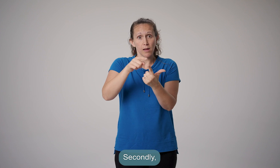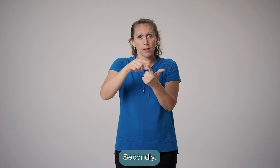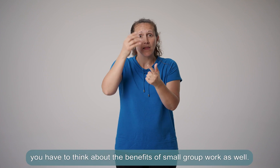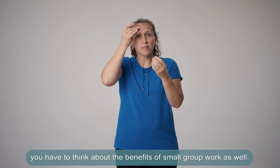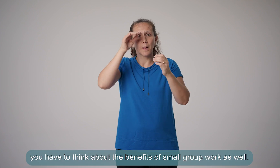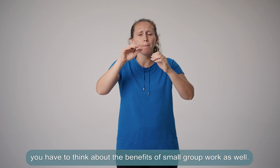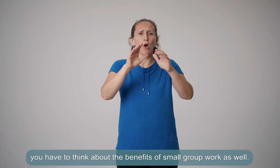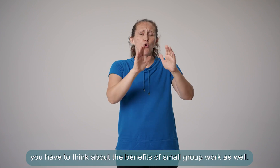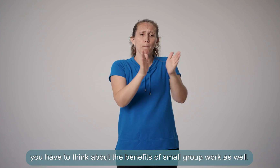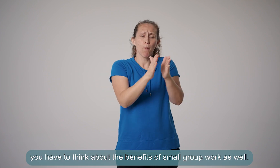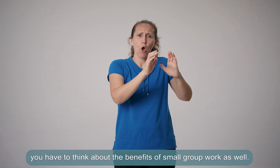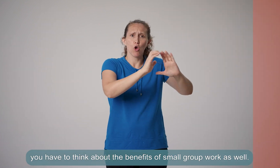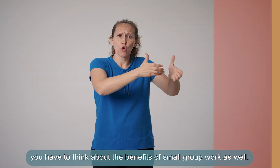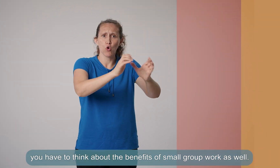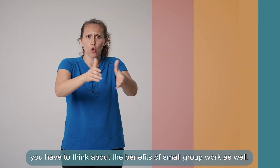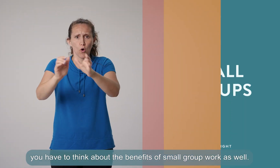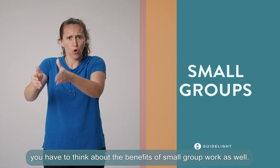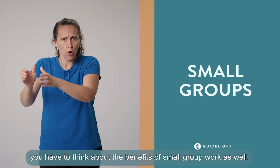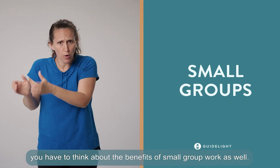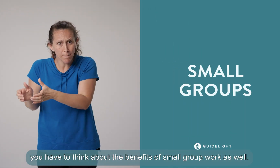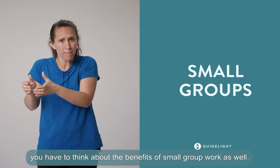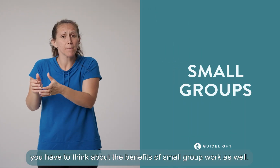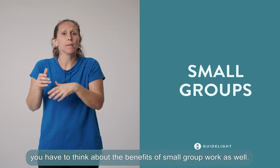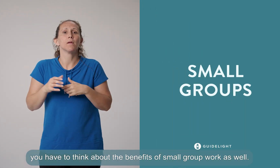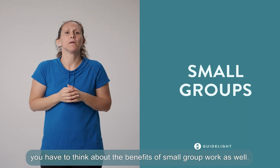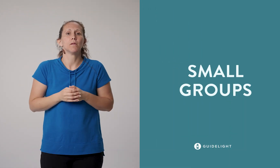Secondly, you have to think about the benefits of small group work as well.